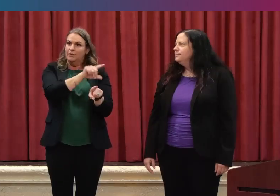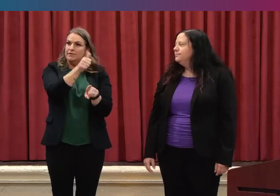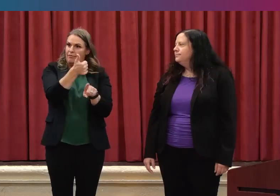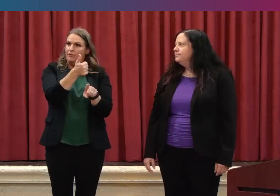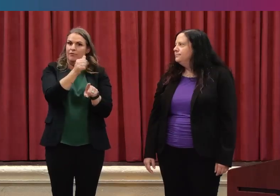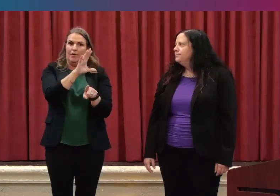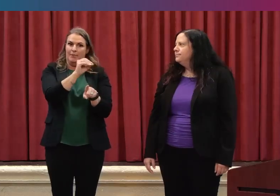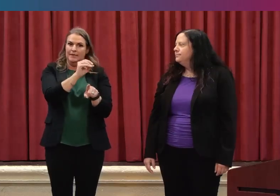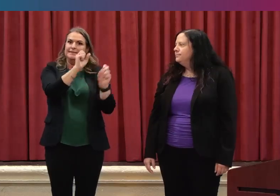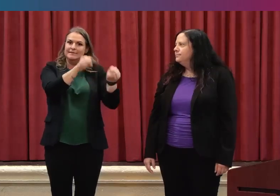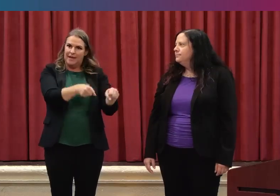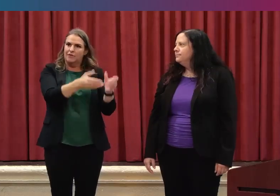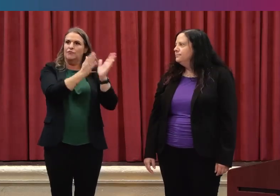request that.